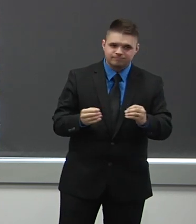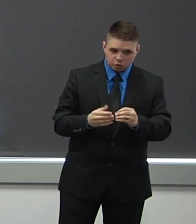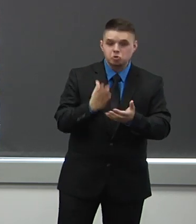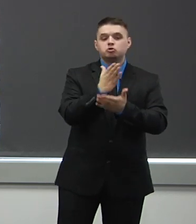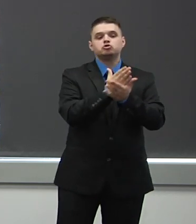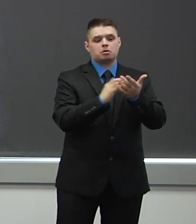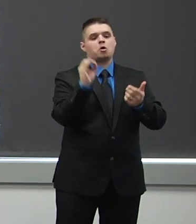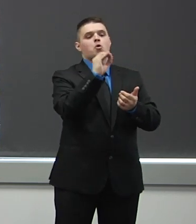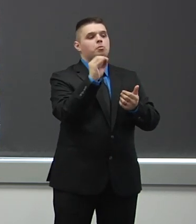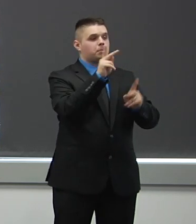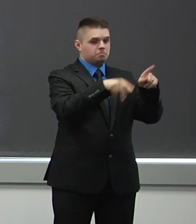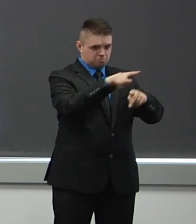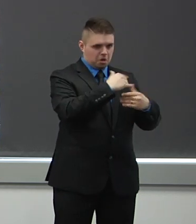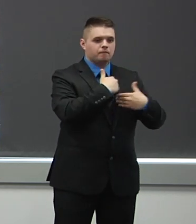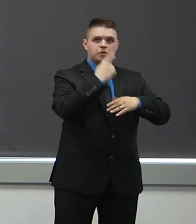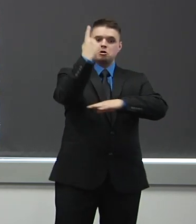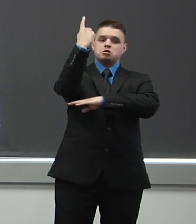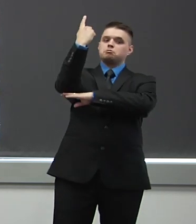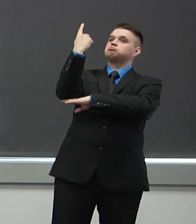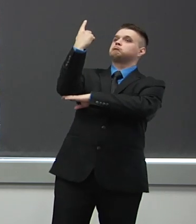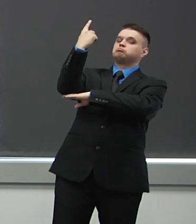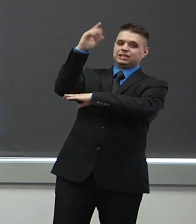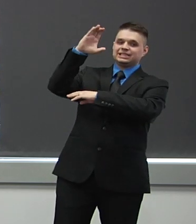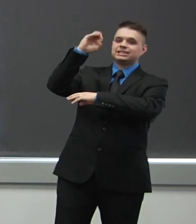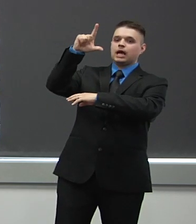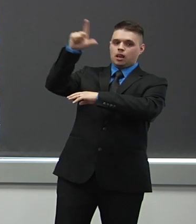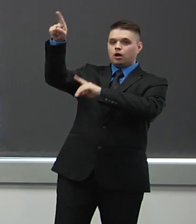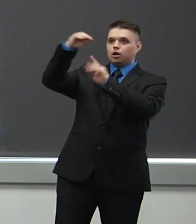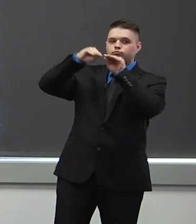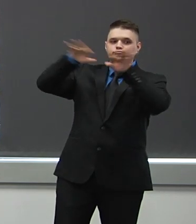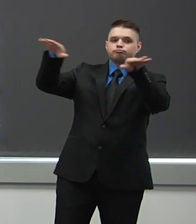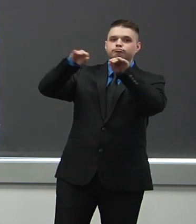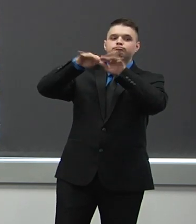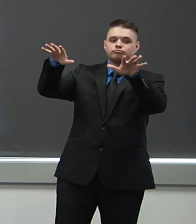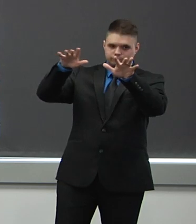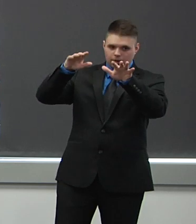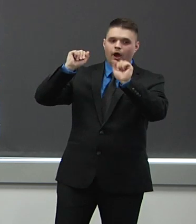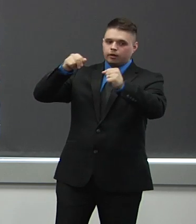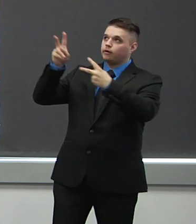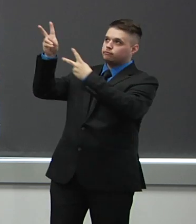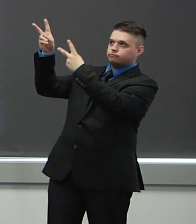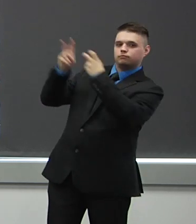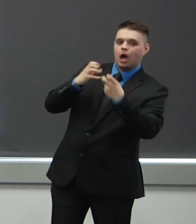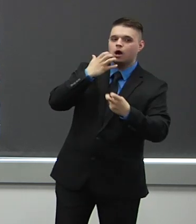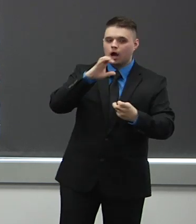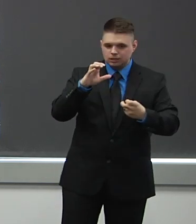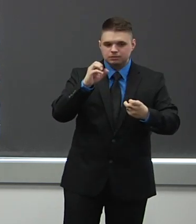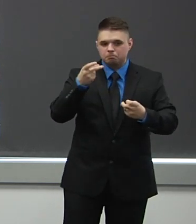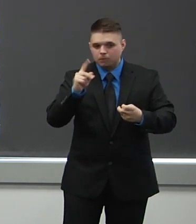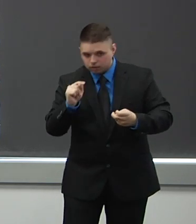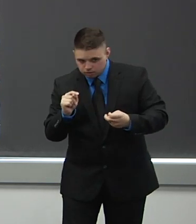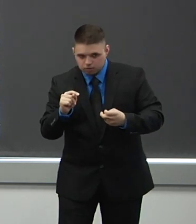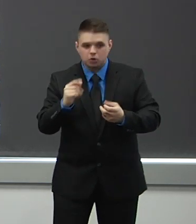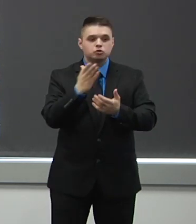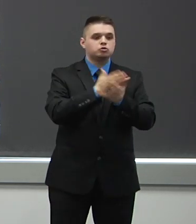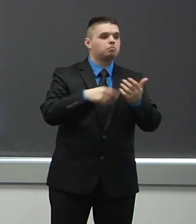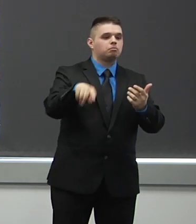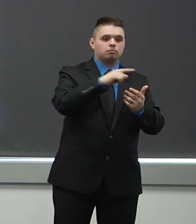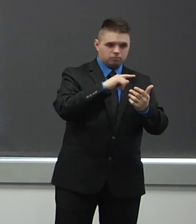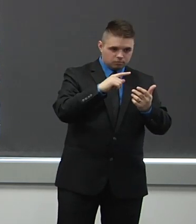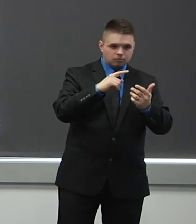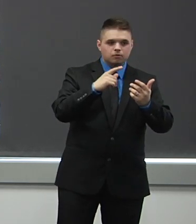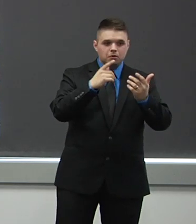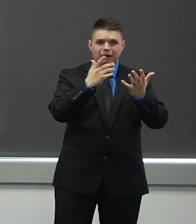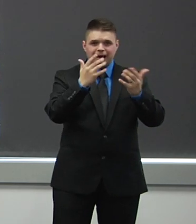school districts and our business community and our philanthropy community to try to meet these needs, but there will